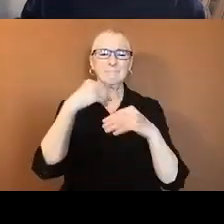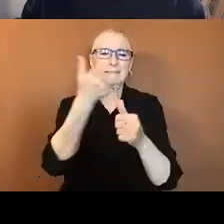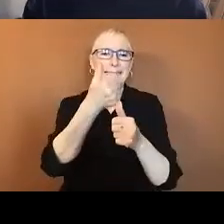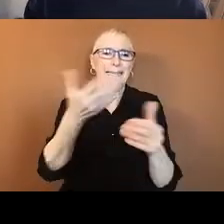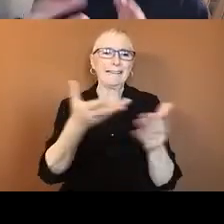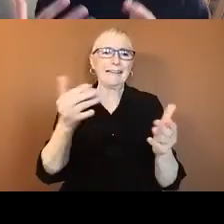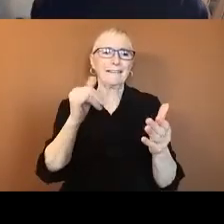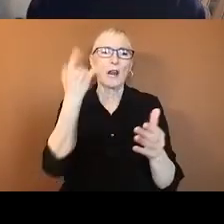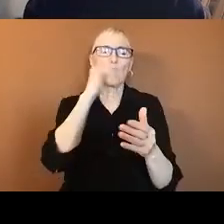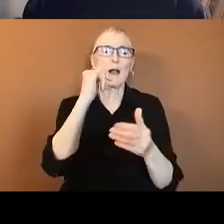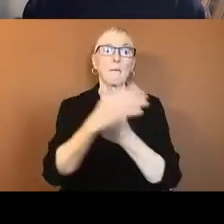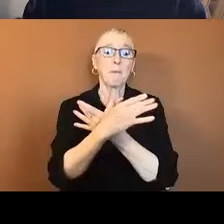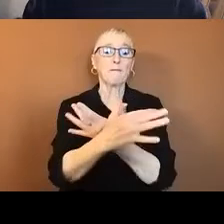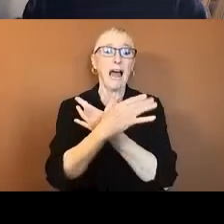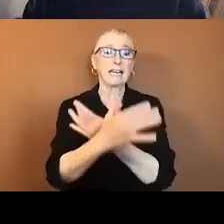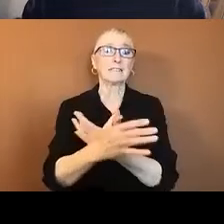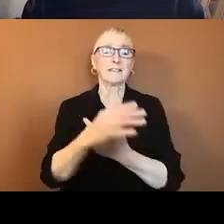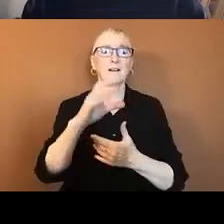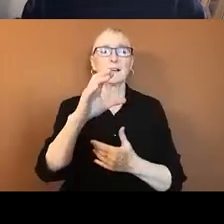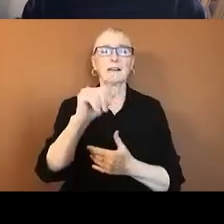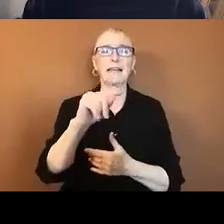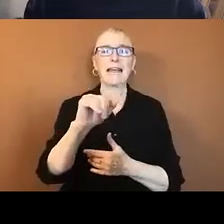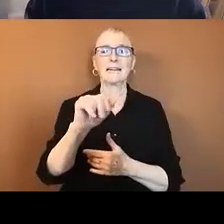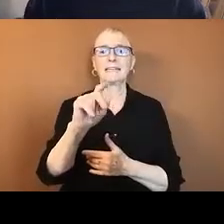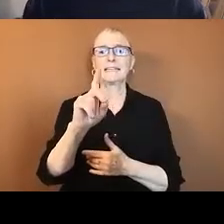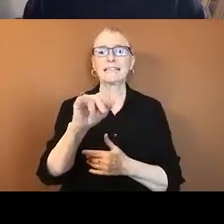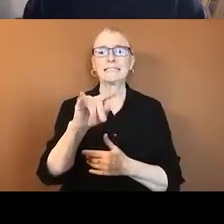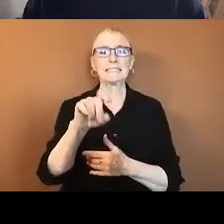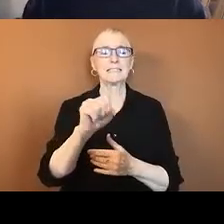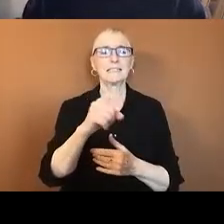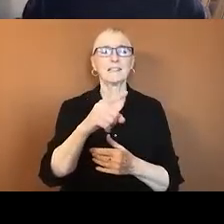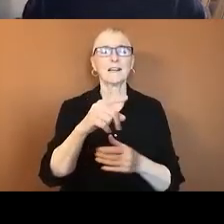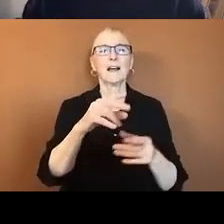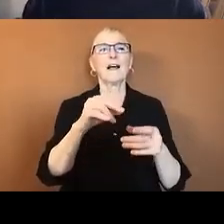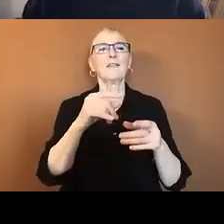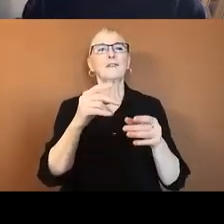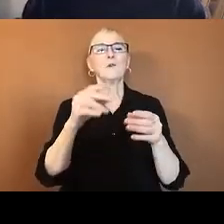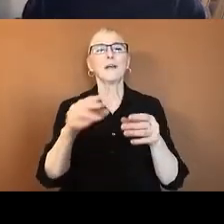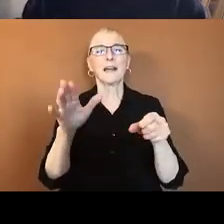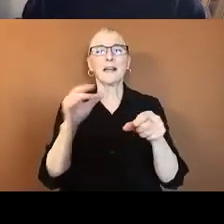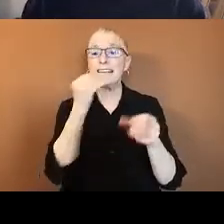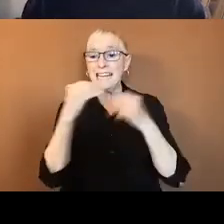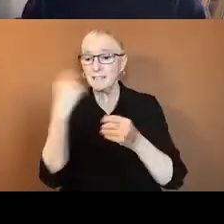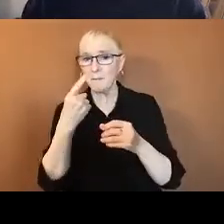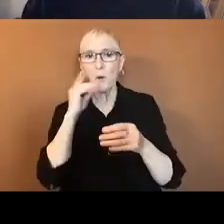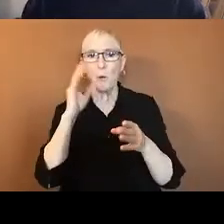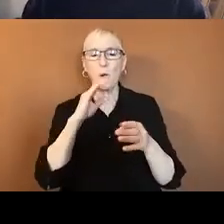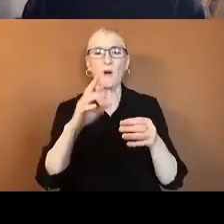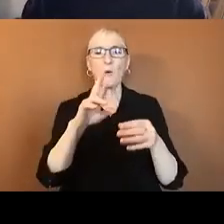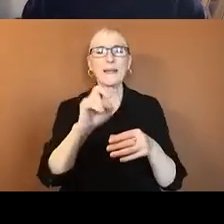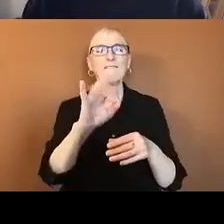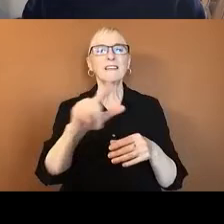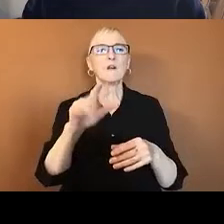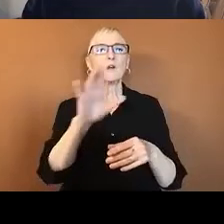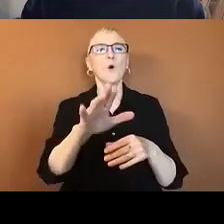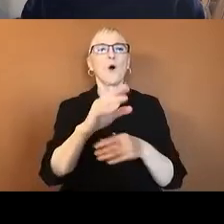things that look like butterflies, they're katydids. Eating one of those, refill your echolocation bar a little bit. And if you're able to find the frog and